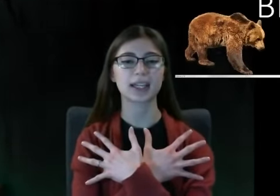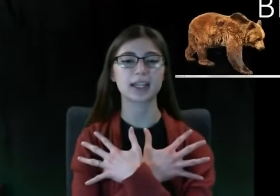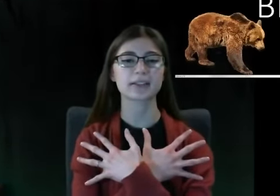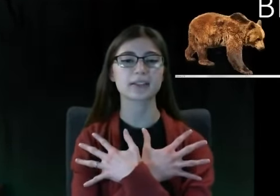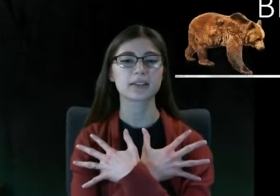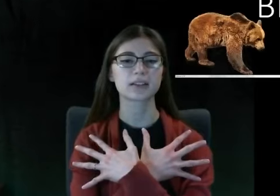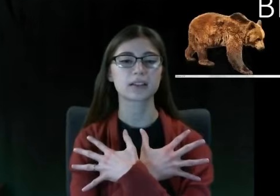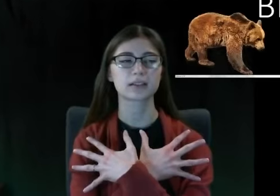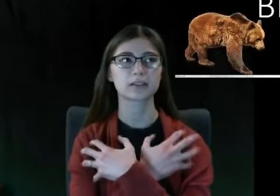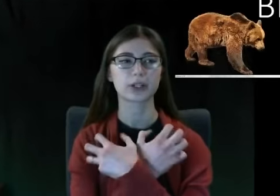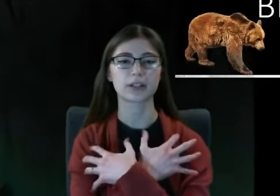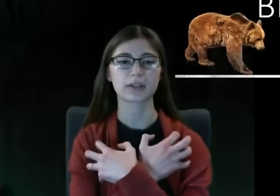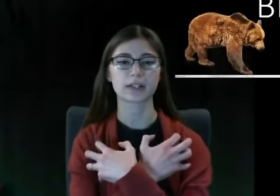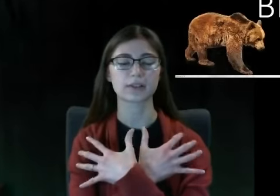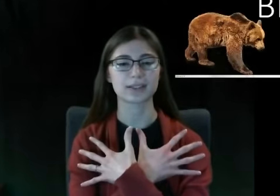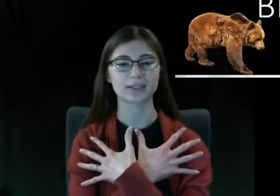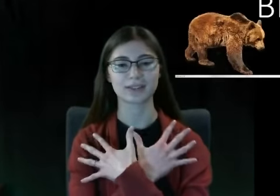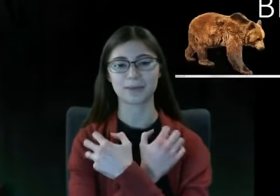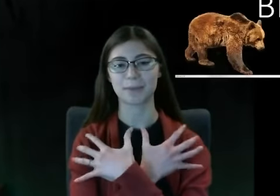and crook your fingers twice. Bear.